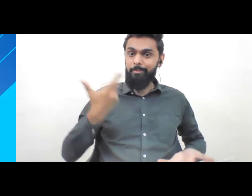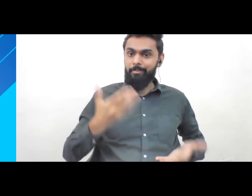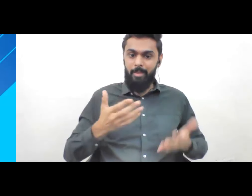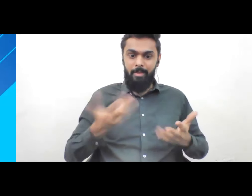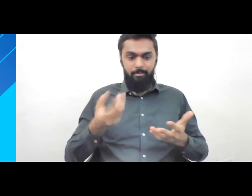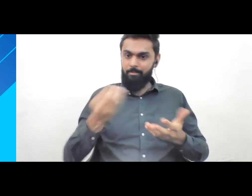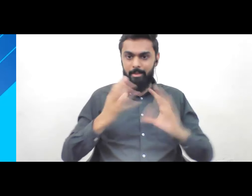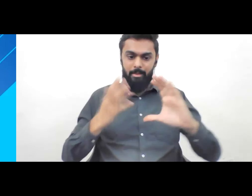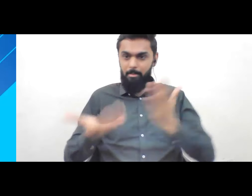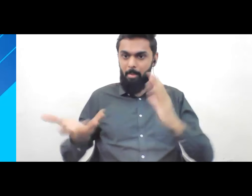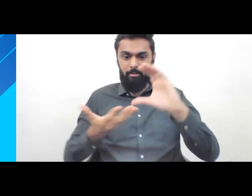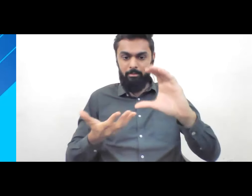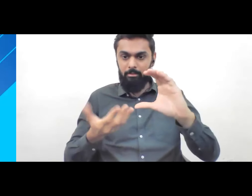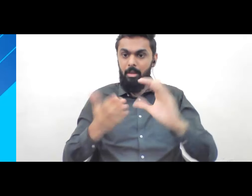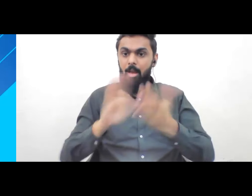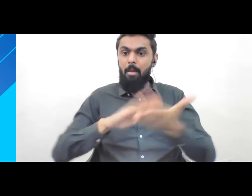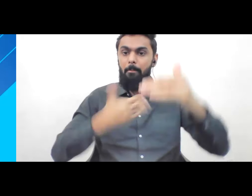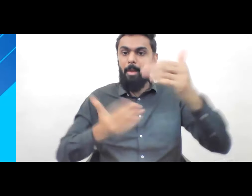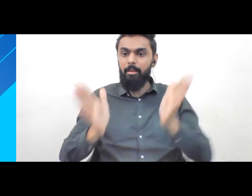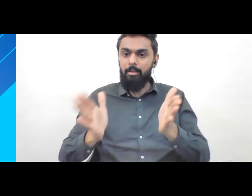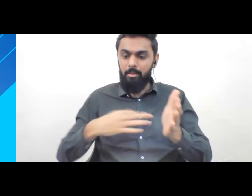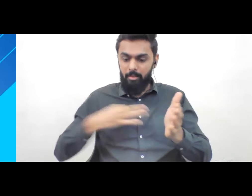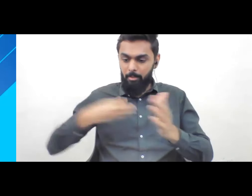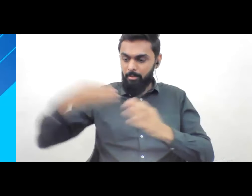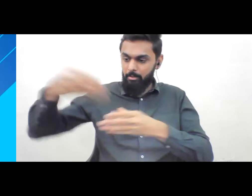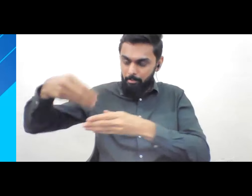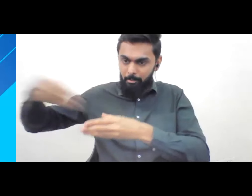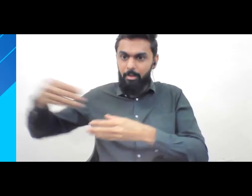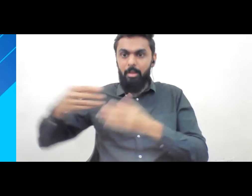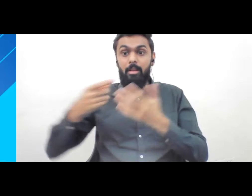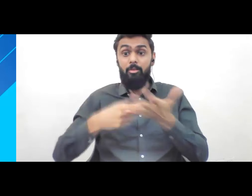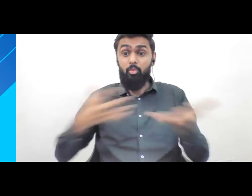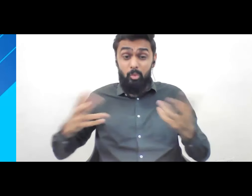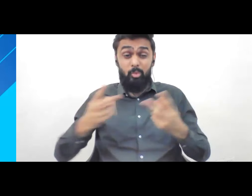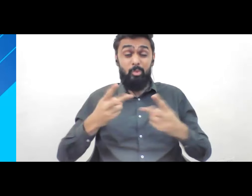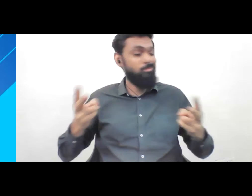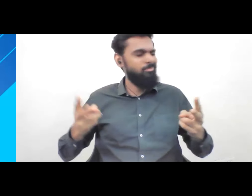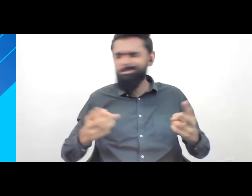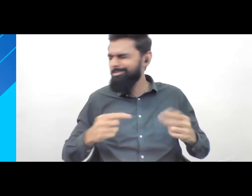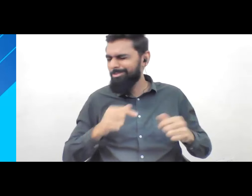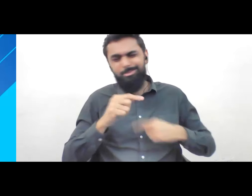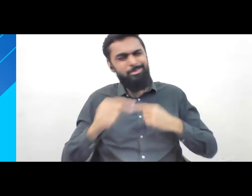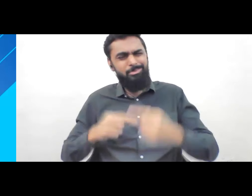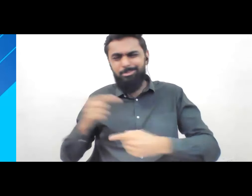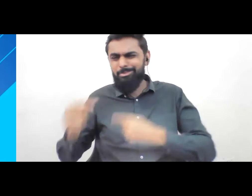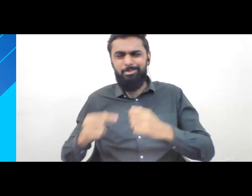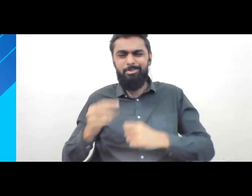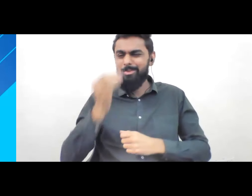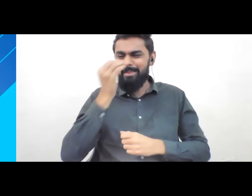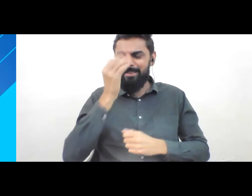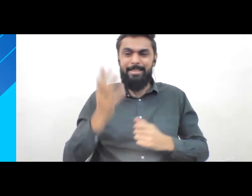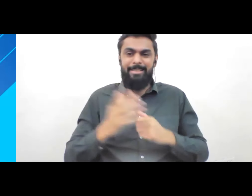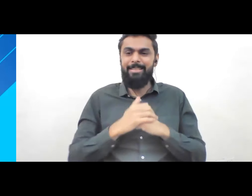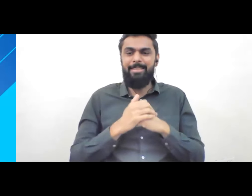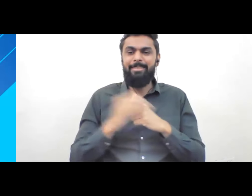comes, if it's clothes, then the resources we saw. It's a very difficult balance that we